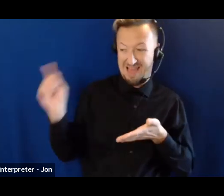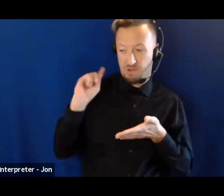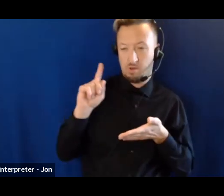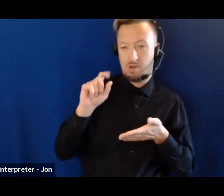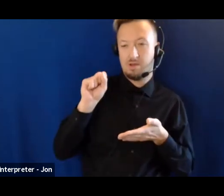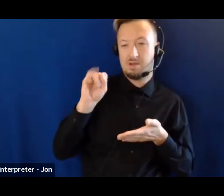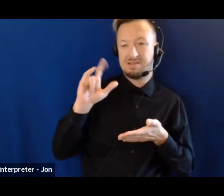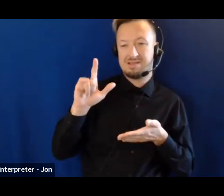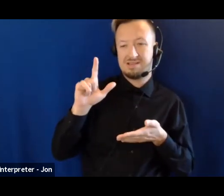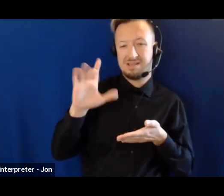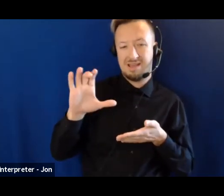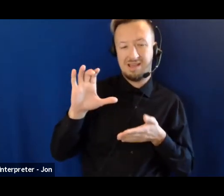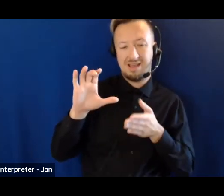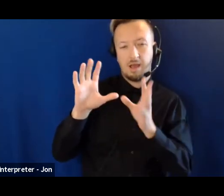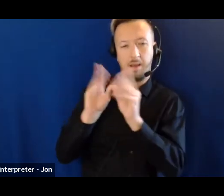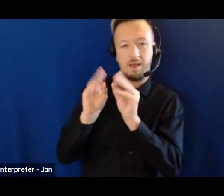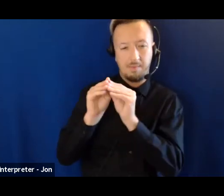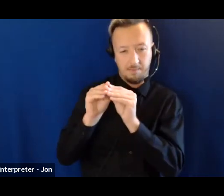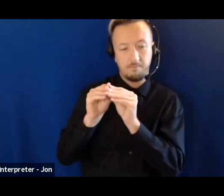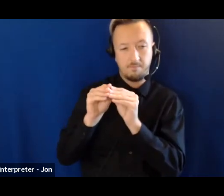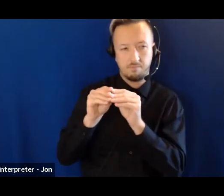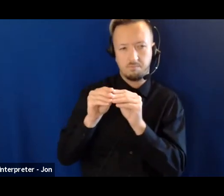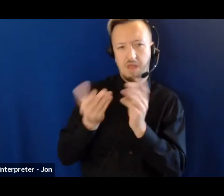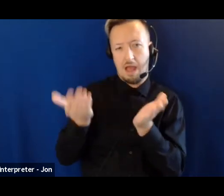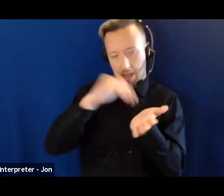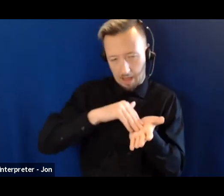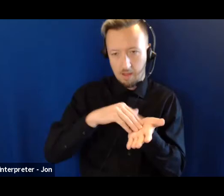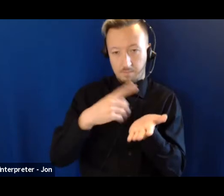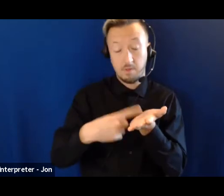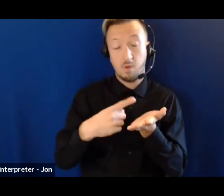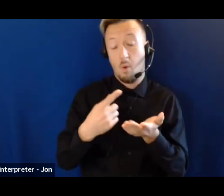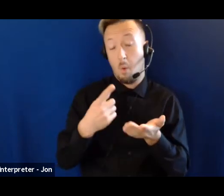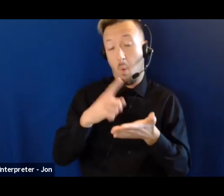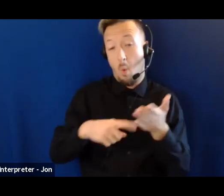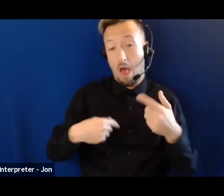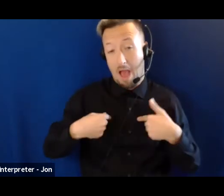SILCnet call, she kind of went over that too. My understanding is,